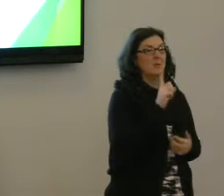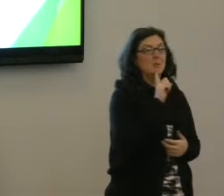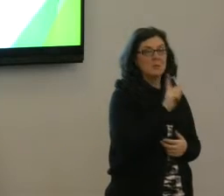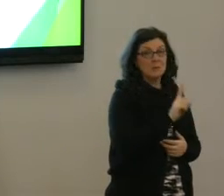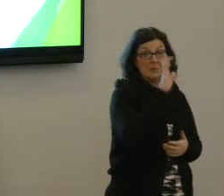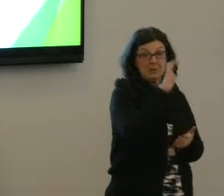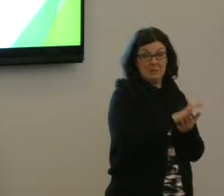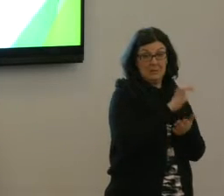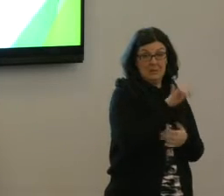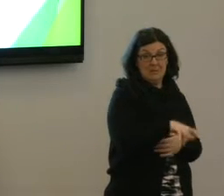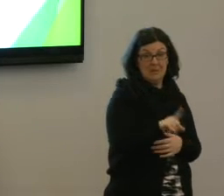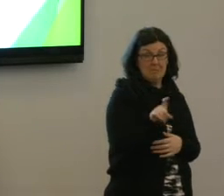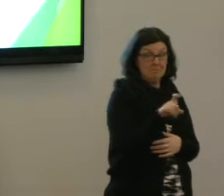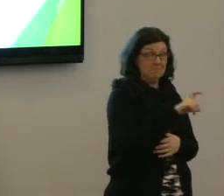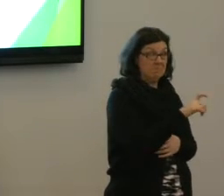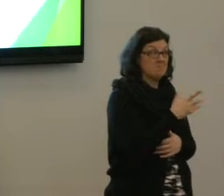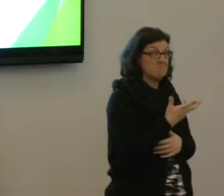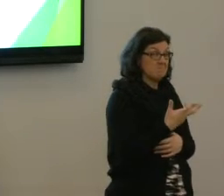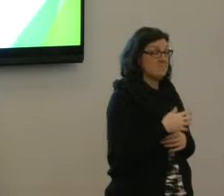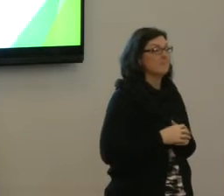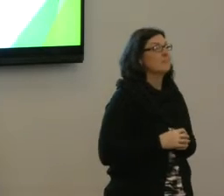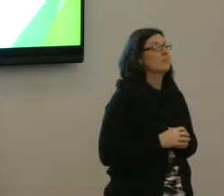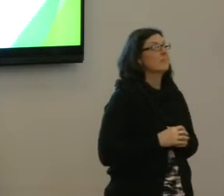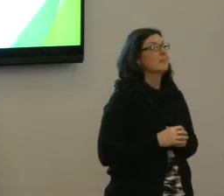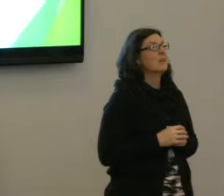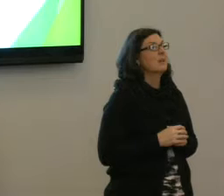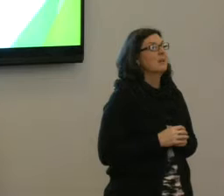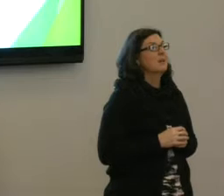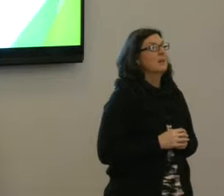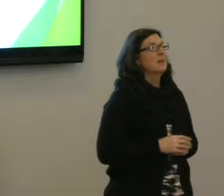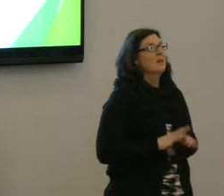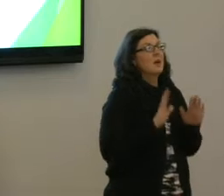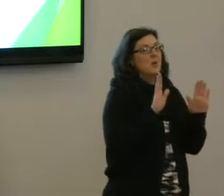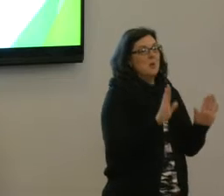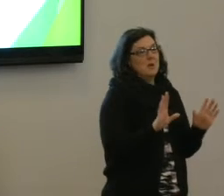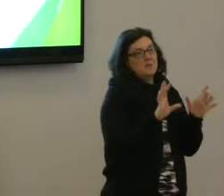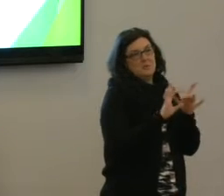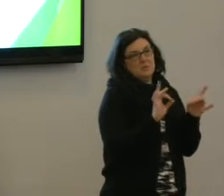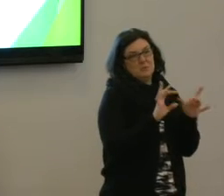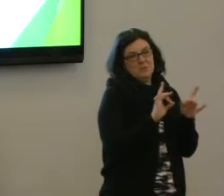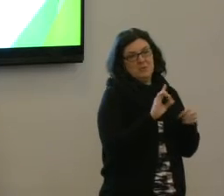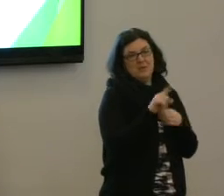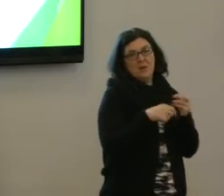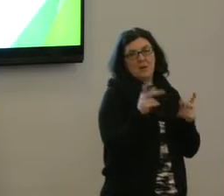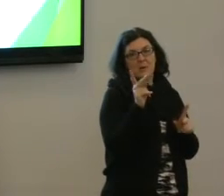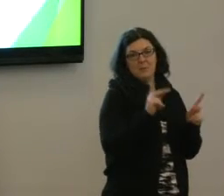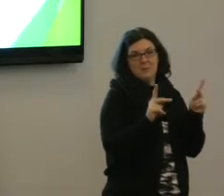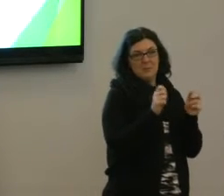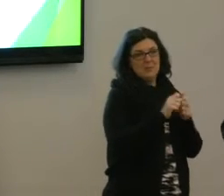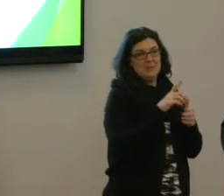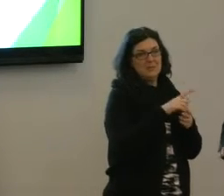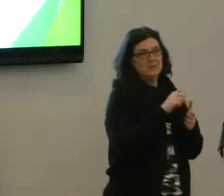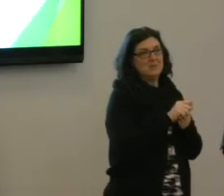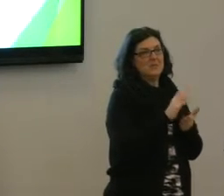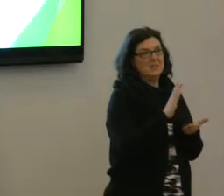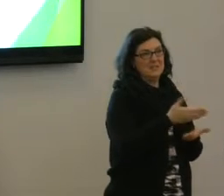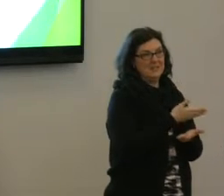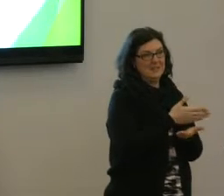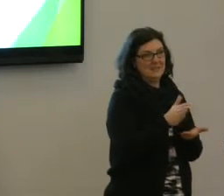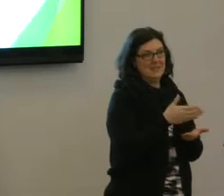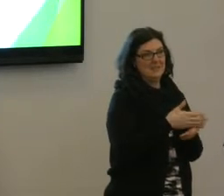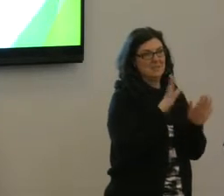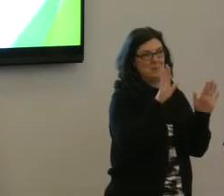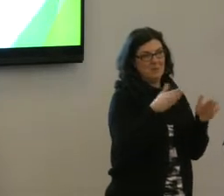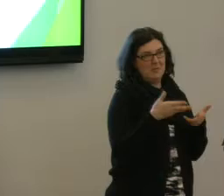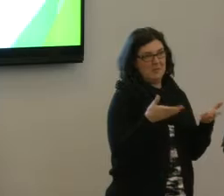believe that? And there are some great stories about people with disabilities singing in the choir and some great kinds of